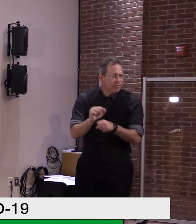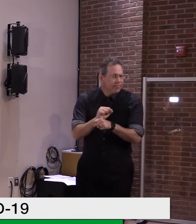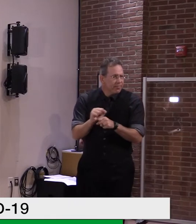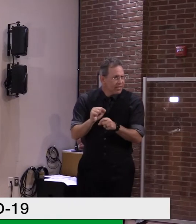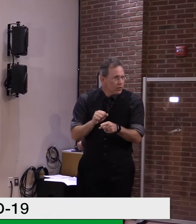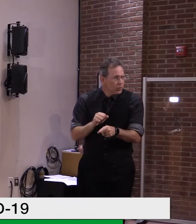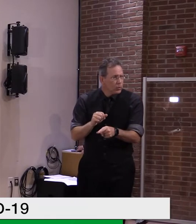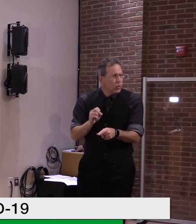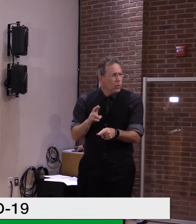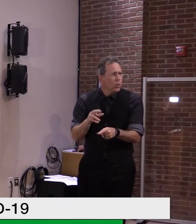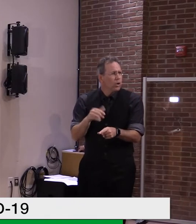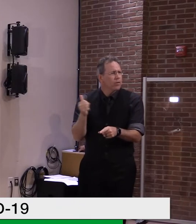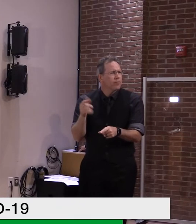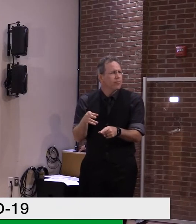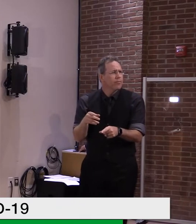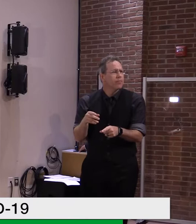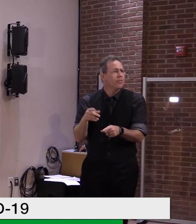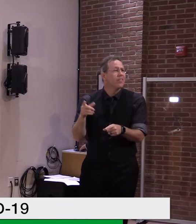the brands, and